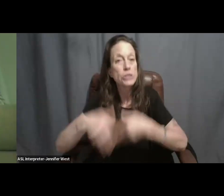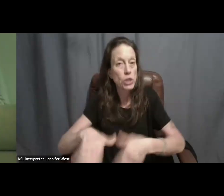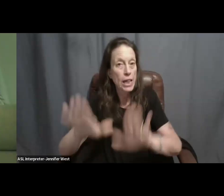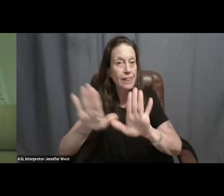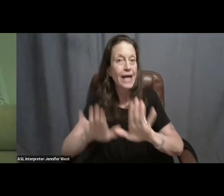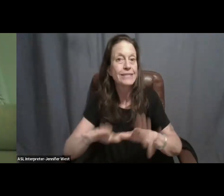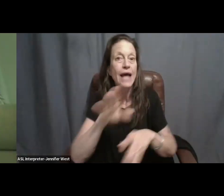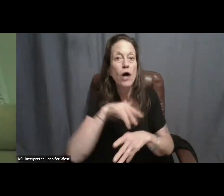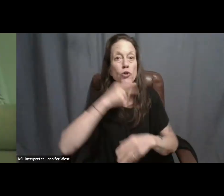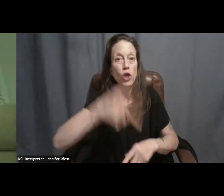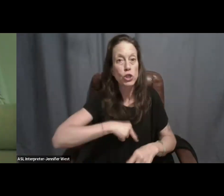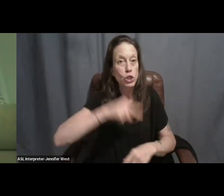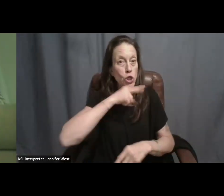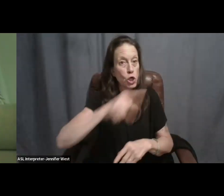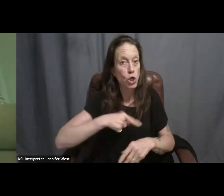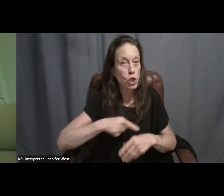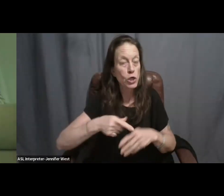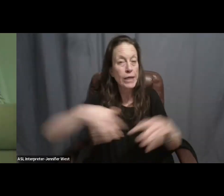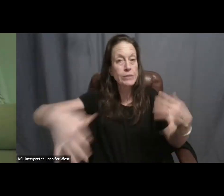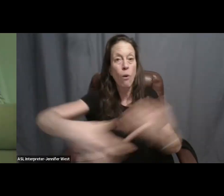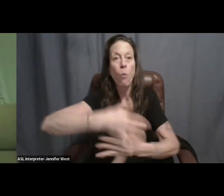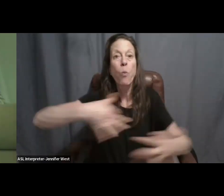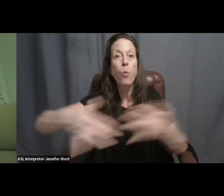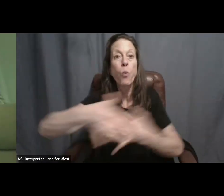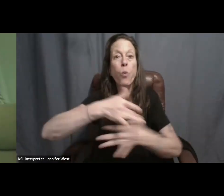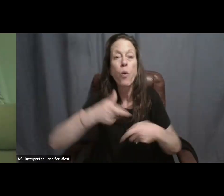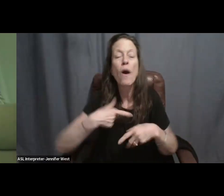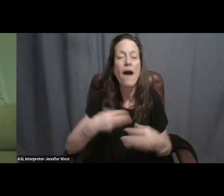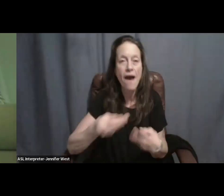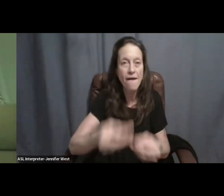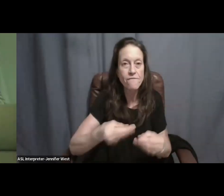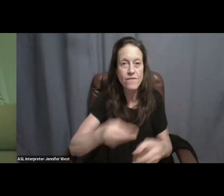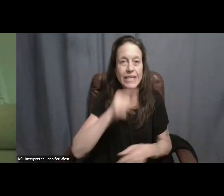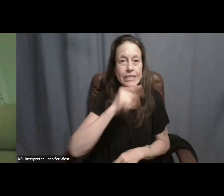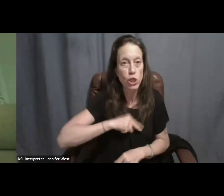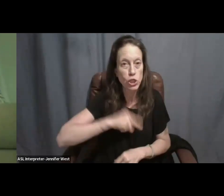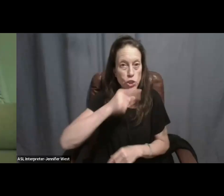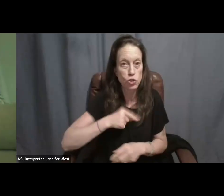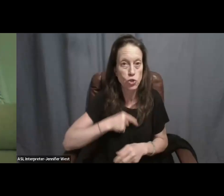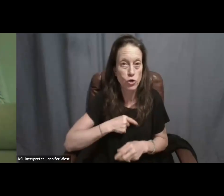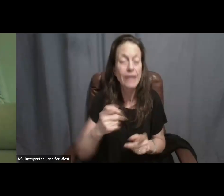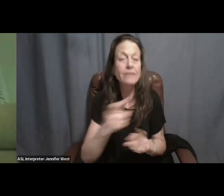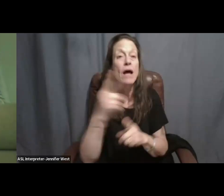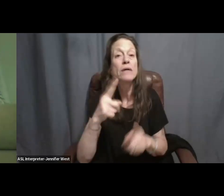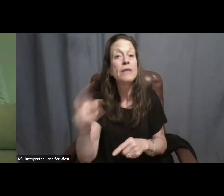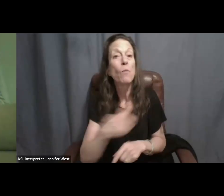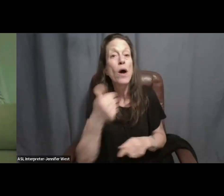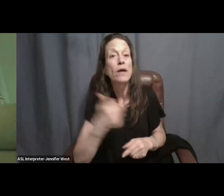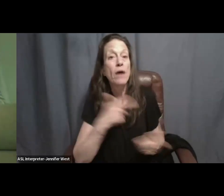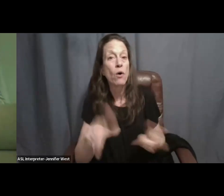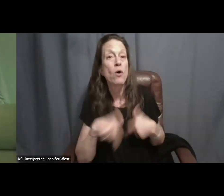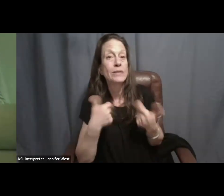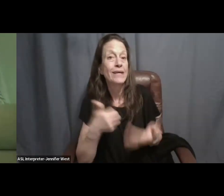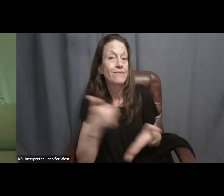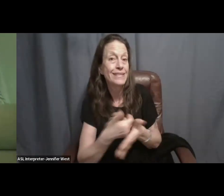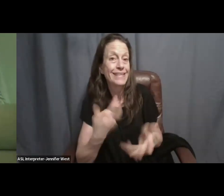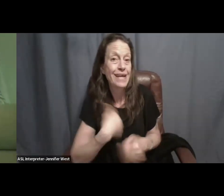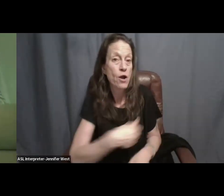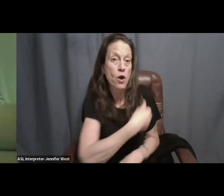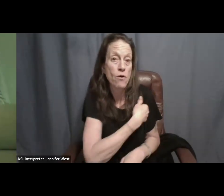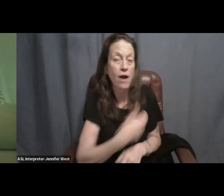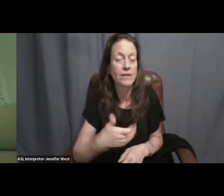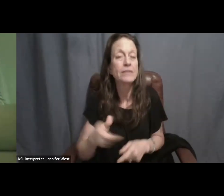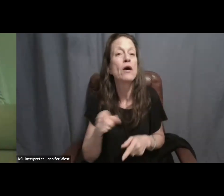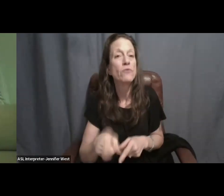she has learned to, we have a place that also has a child with disabilities. So they've had compassion on my daughter and are